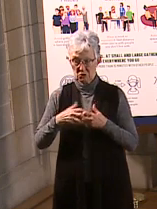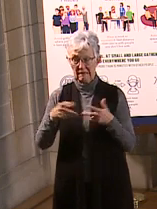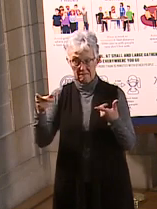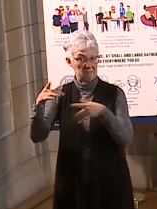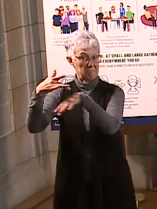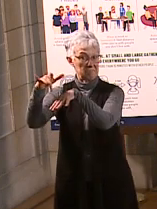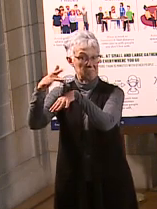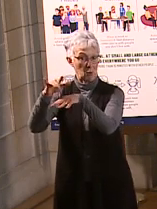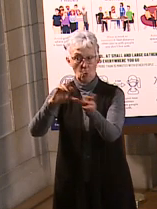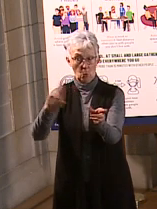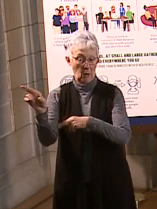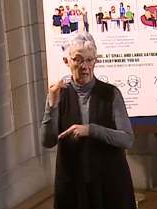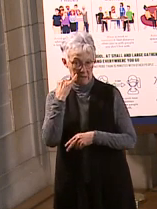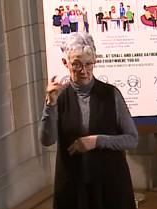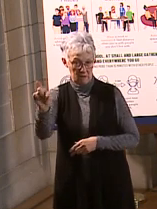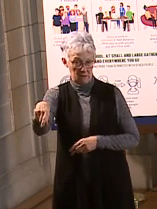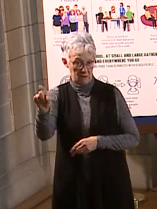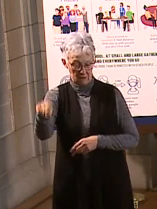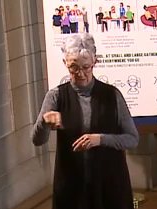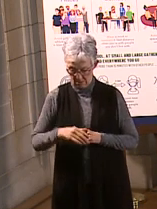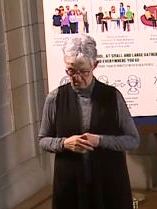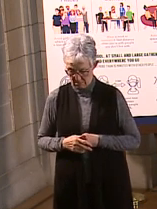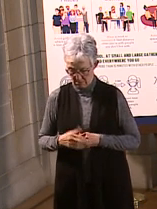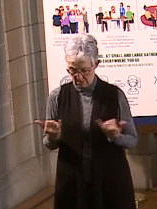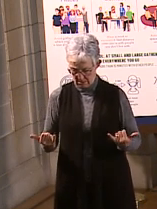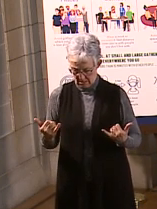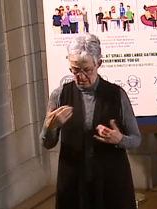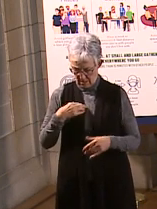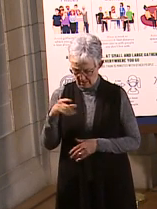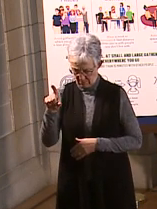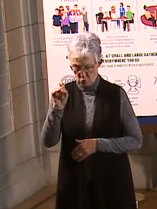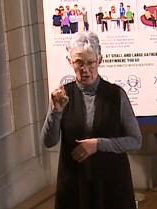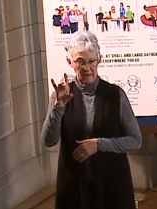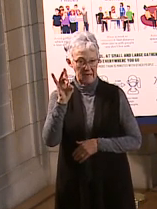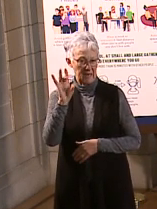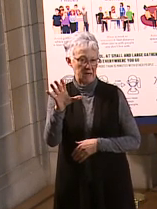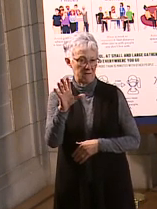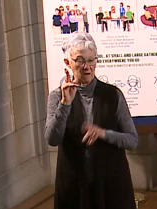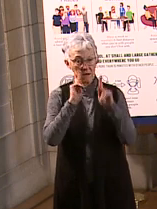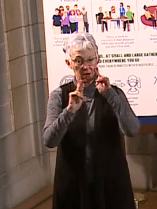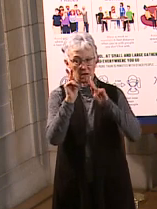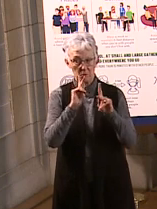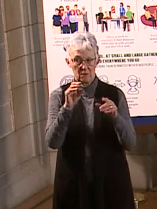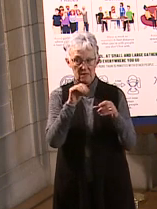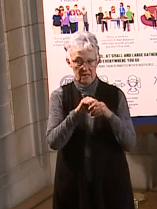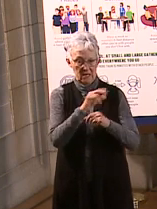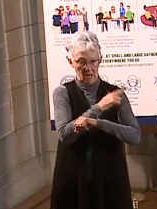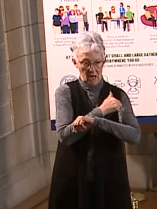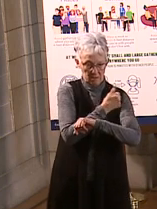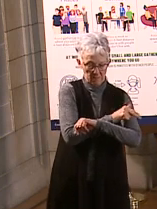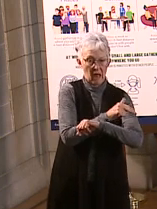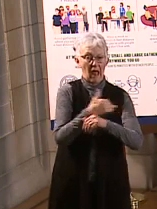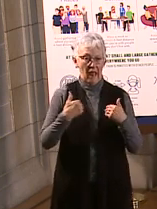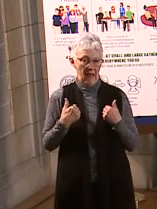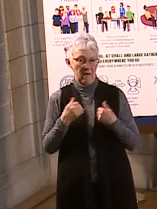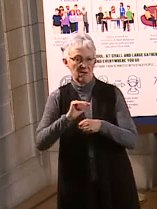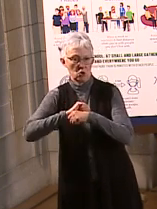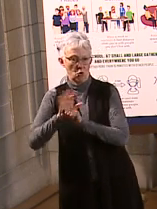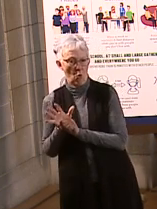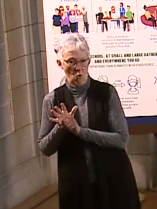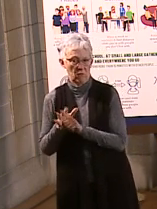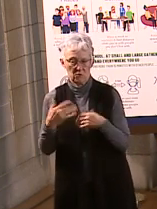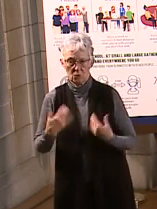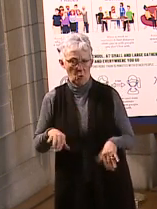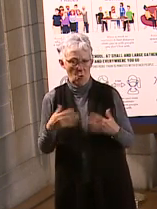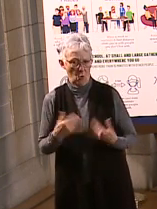we've hospital beds. That 185 is about 4.5% of our overall hospital beds. It's a stage where we're back in September.